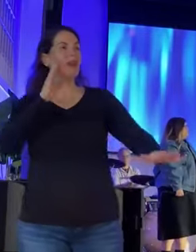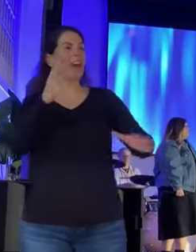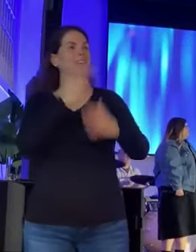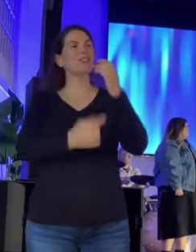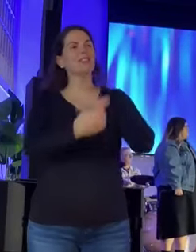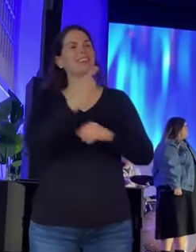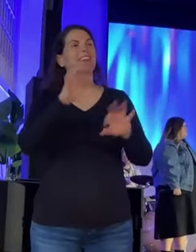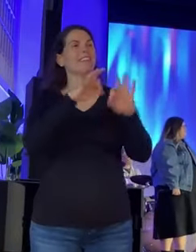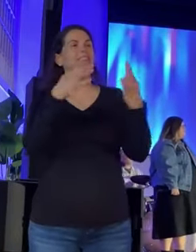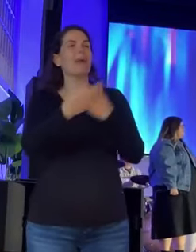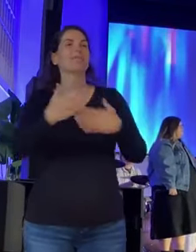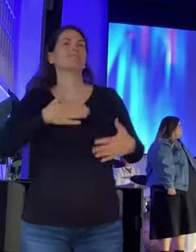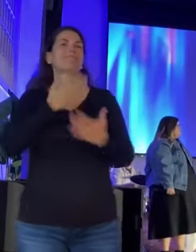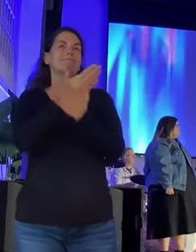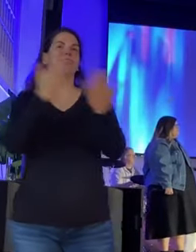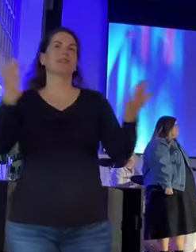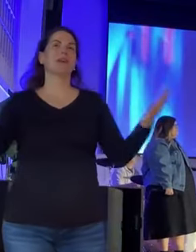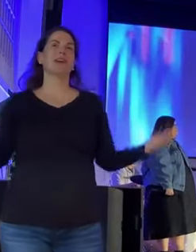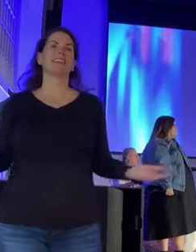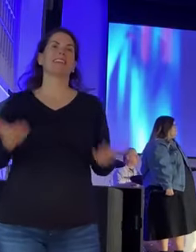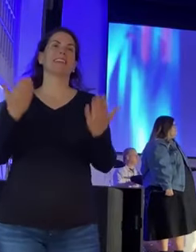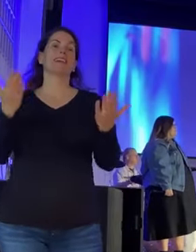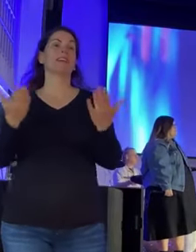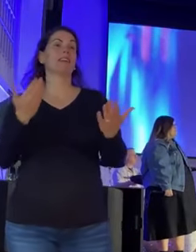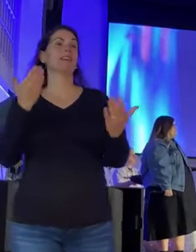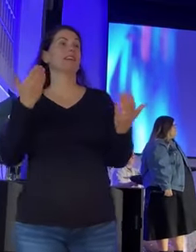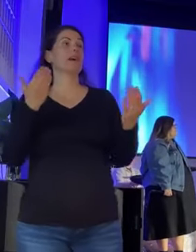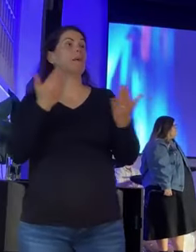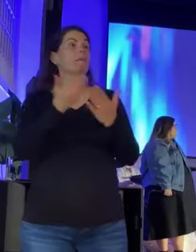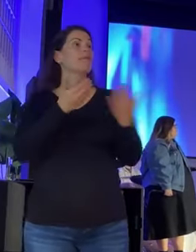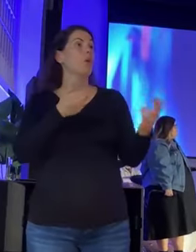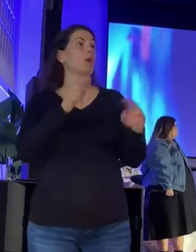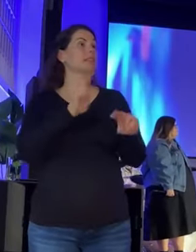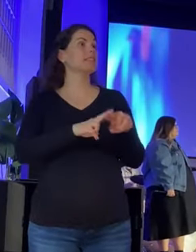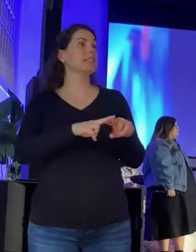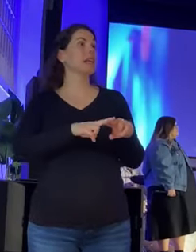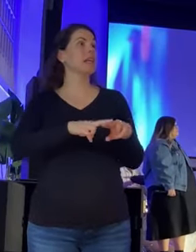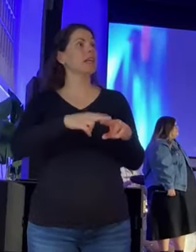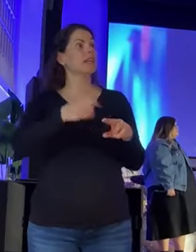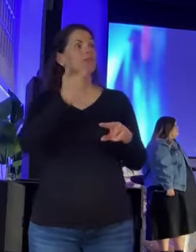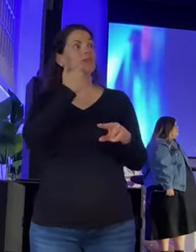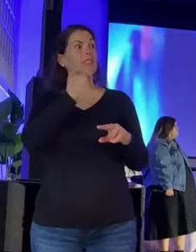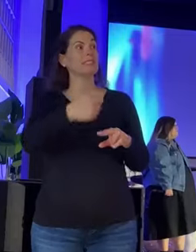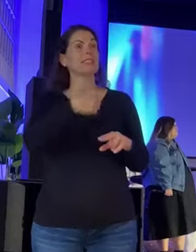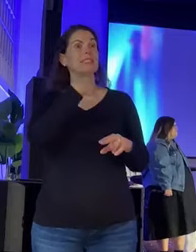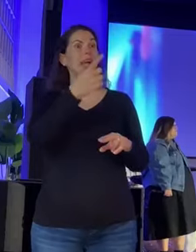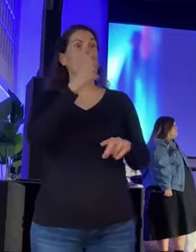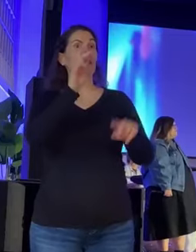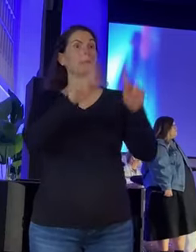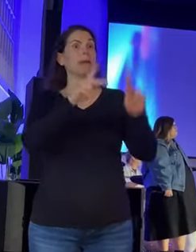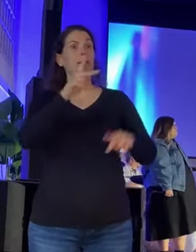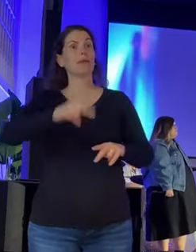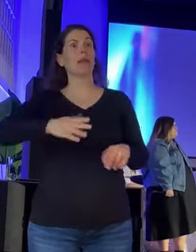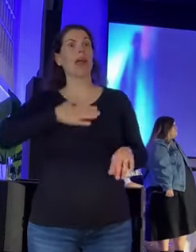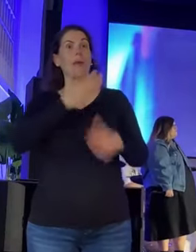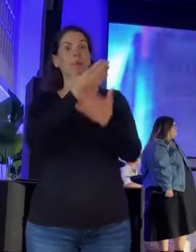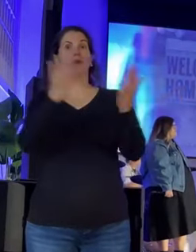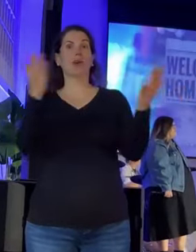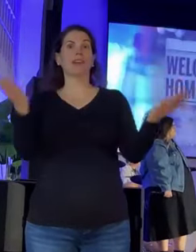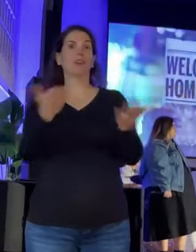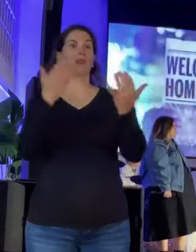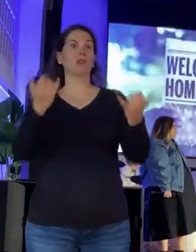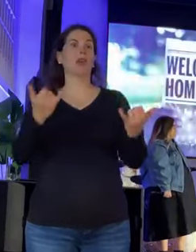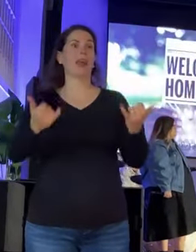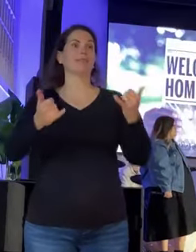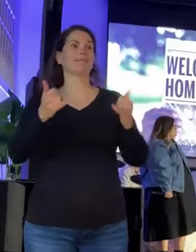family, so glad that you are here. Before you go ahead and have a seat, please high five someone and tell them that you are so glad that they are here.